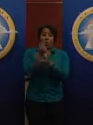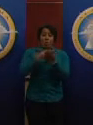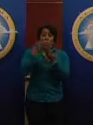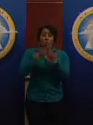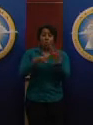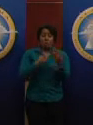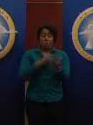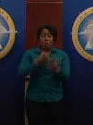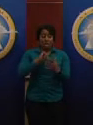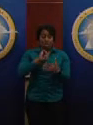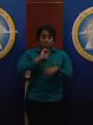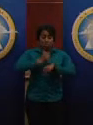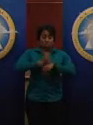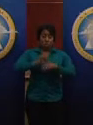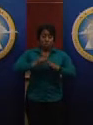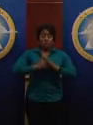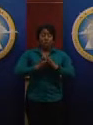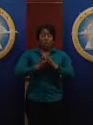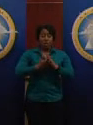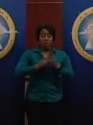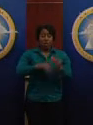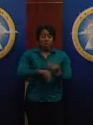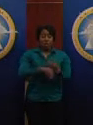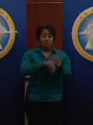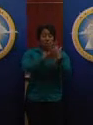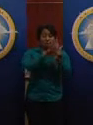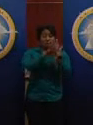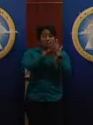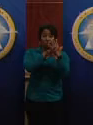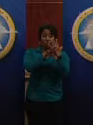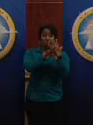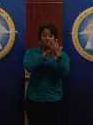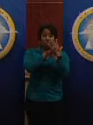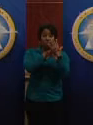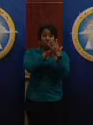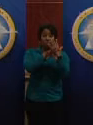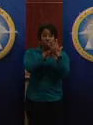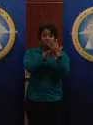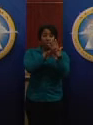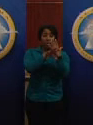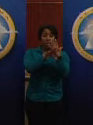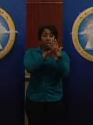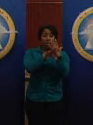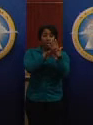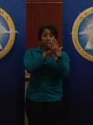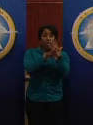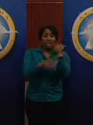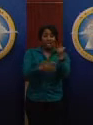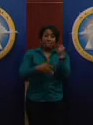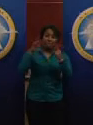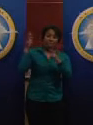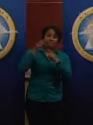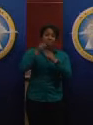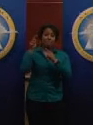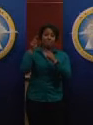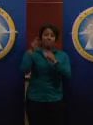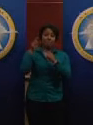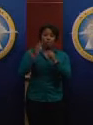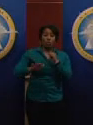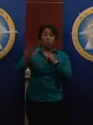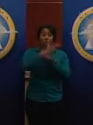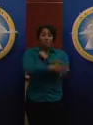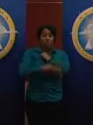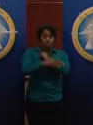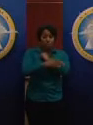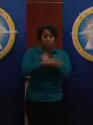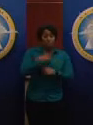learning platforms in the country. We've got a lot of experience with that. But it's just